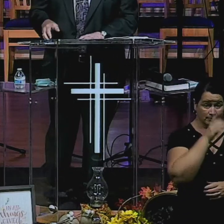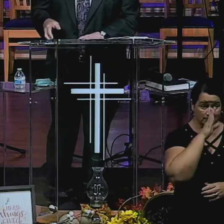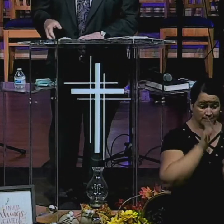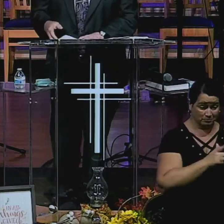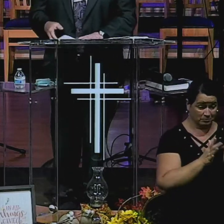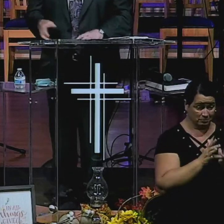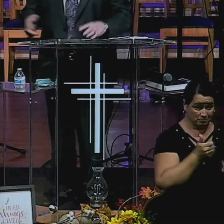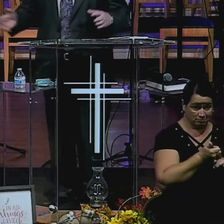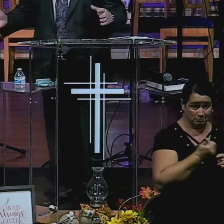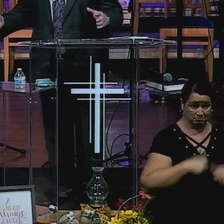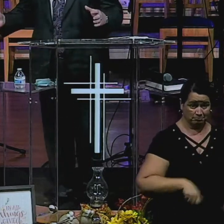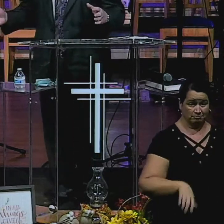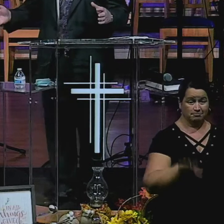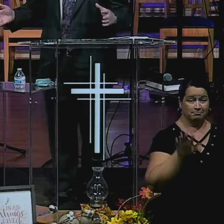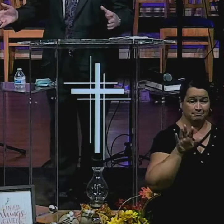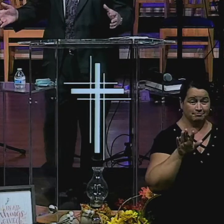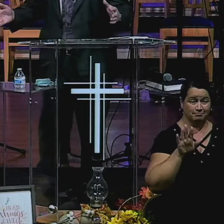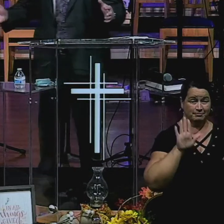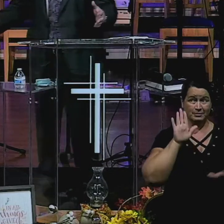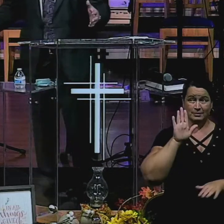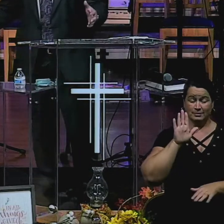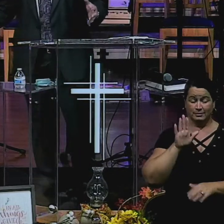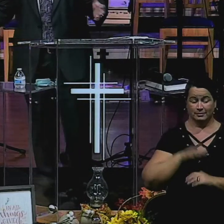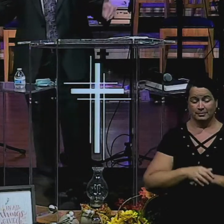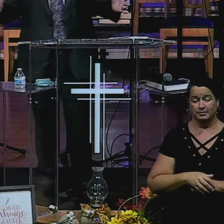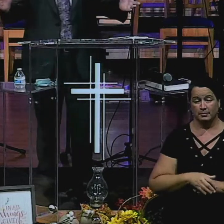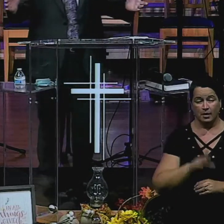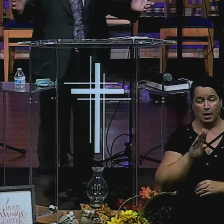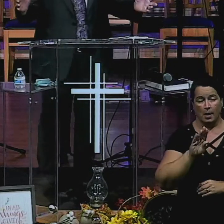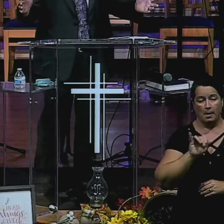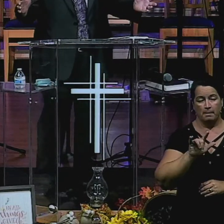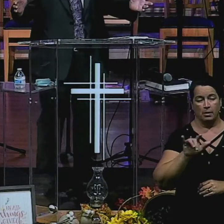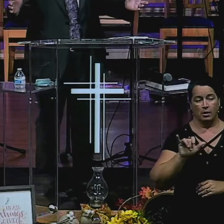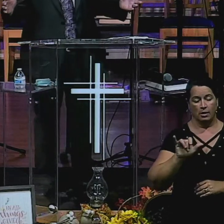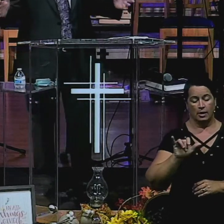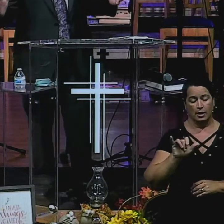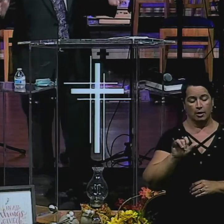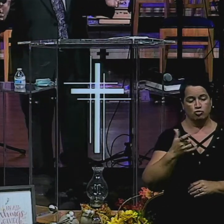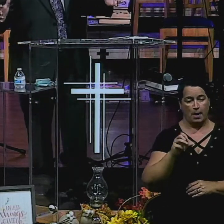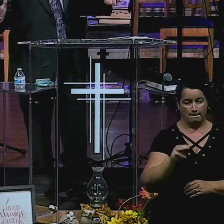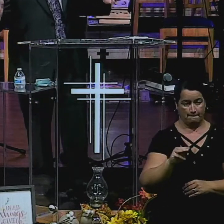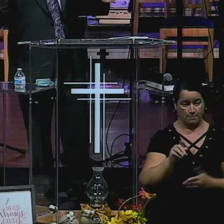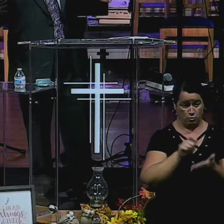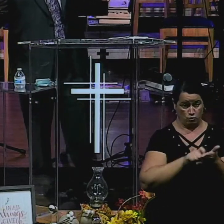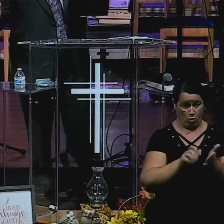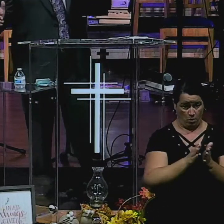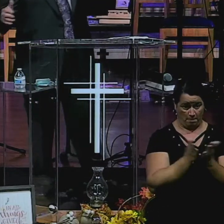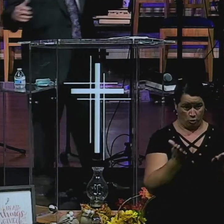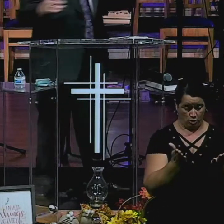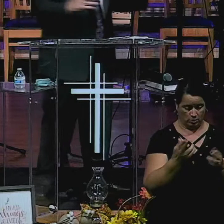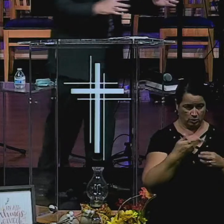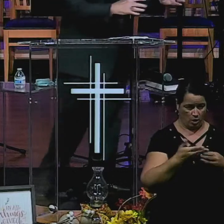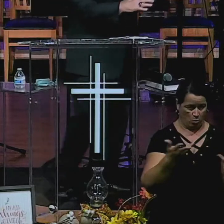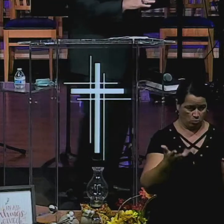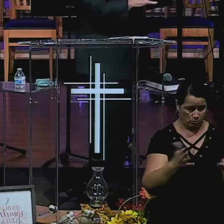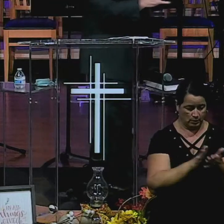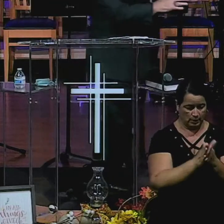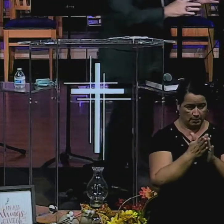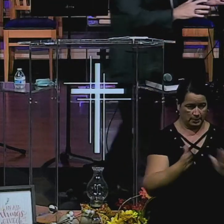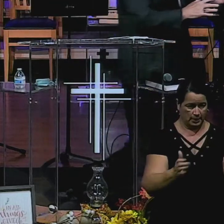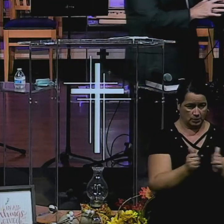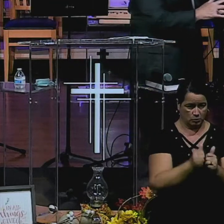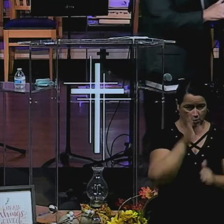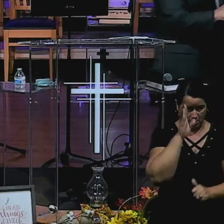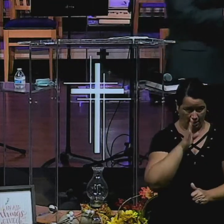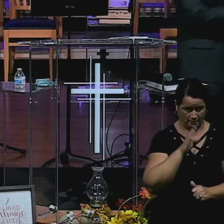met his righteous demands. In other words, dear ones, Billy Graham wrote a book called Peace with God. At 21 years of age, I was a young renegade running